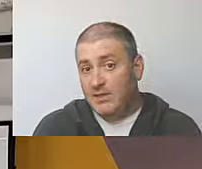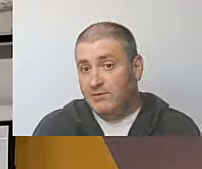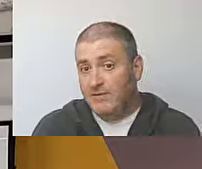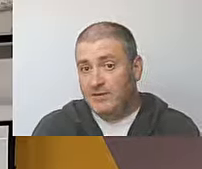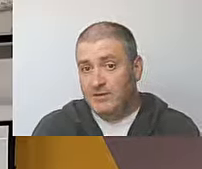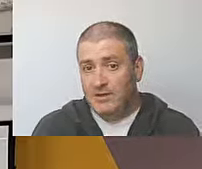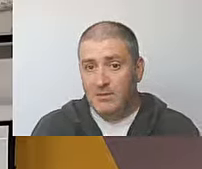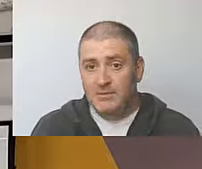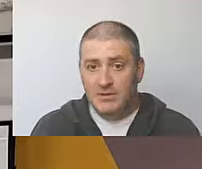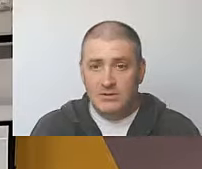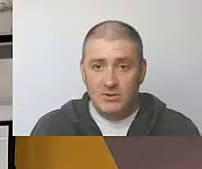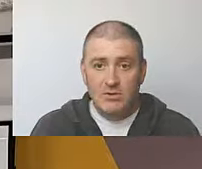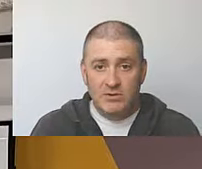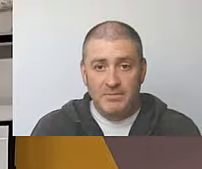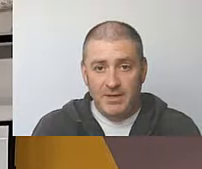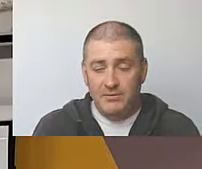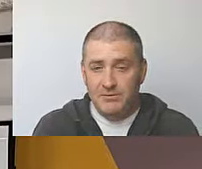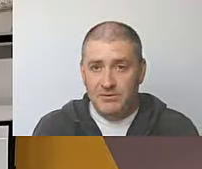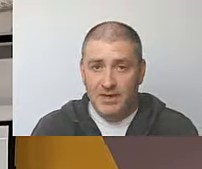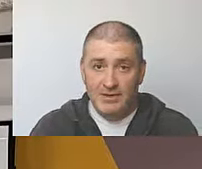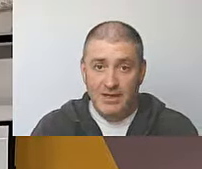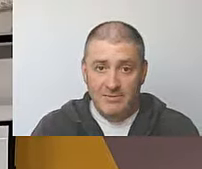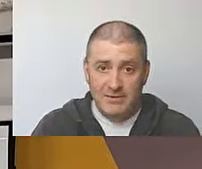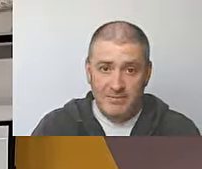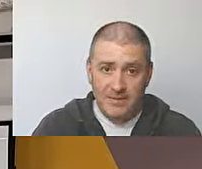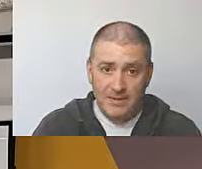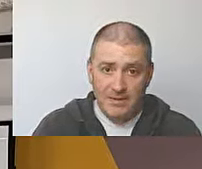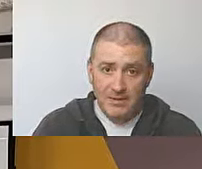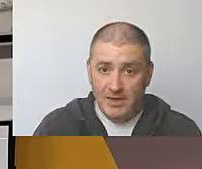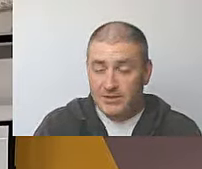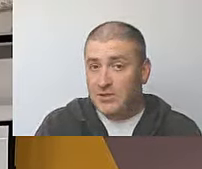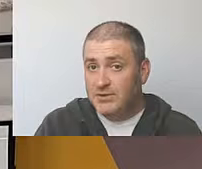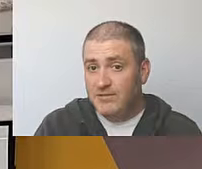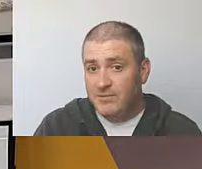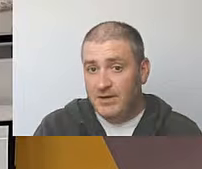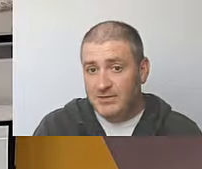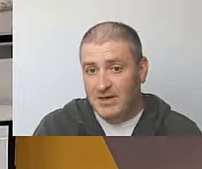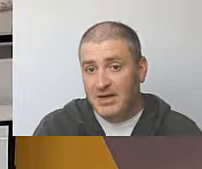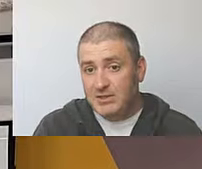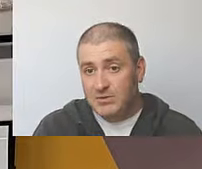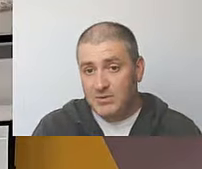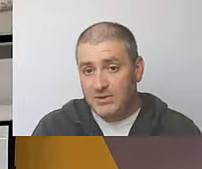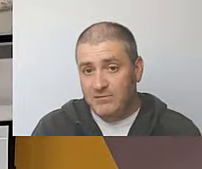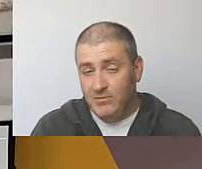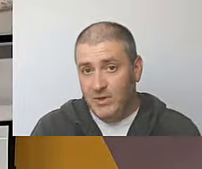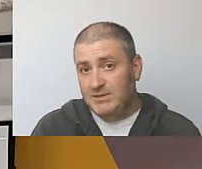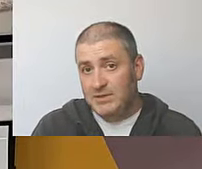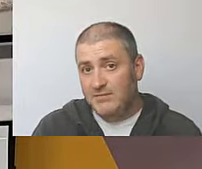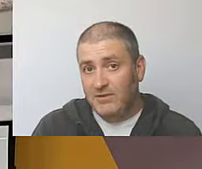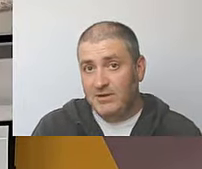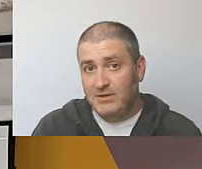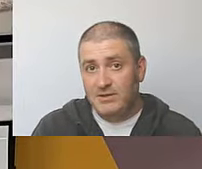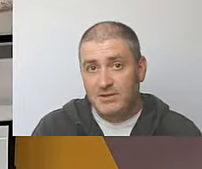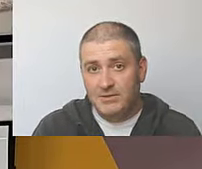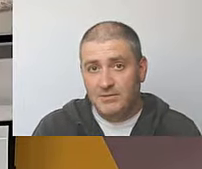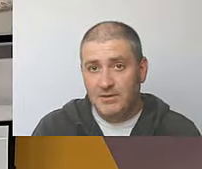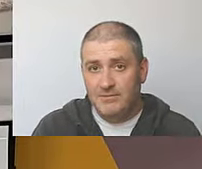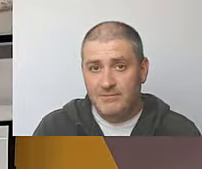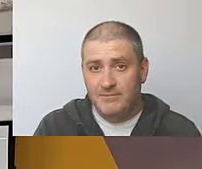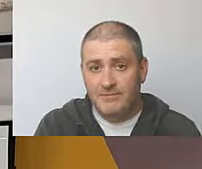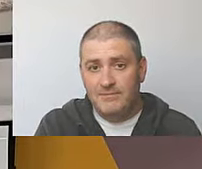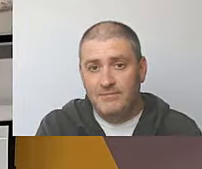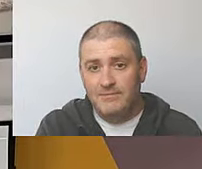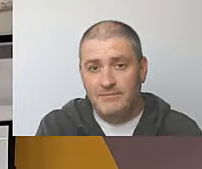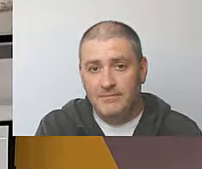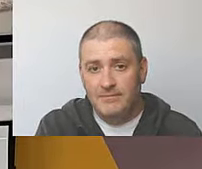3-day long event encompassing talks, panels, and a game jam. And it's hot off the press. It actually was running from Wednesday to Friday just last week.